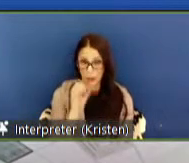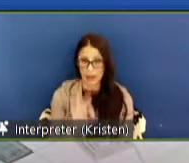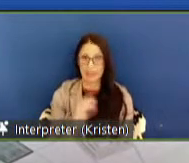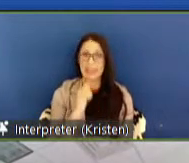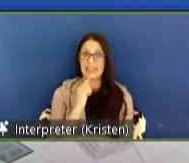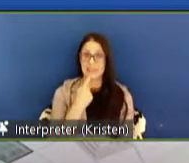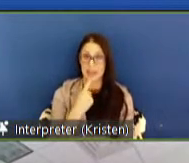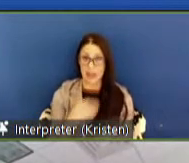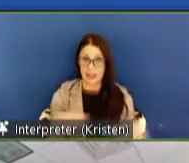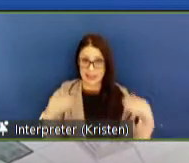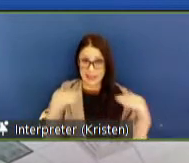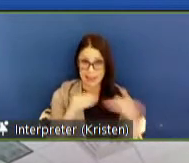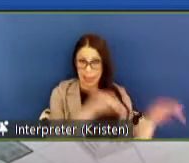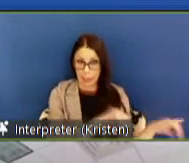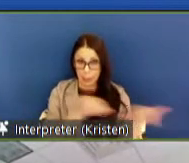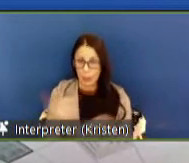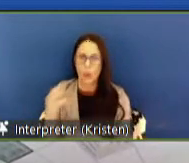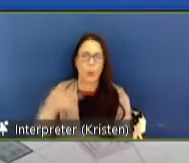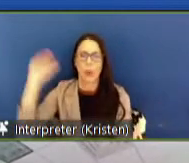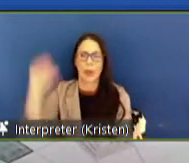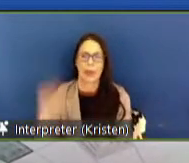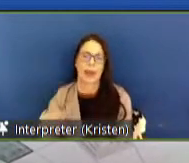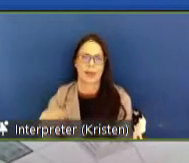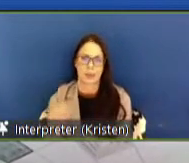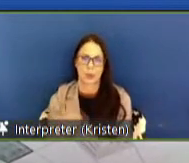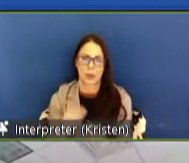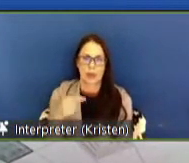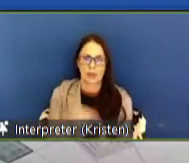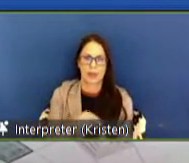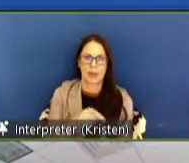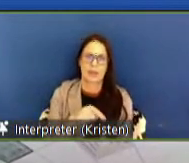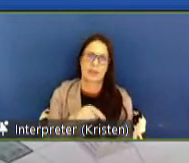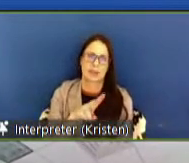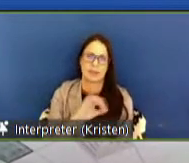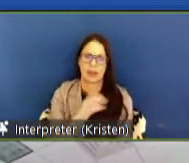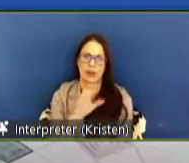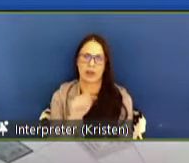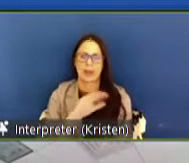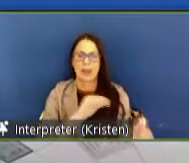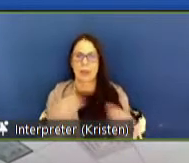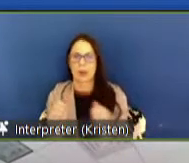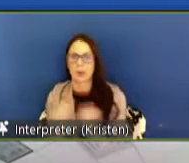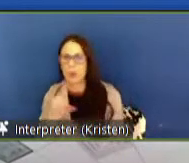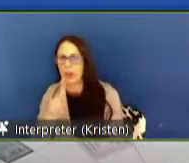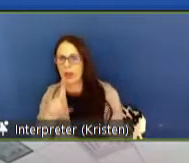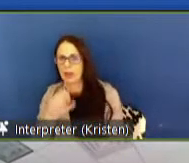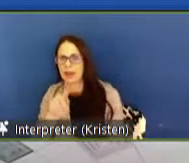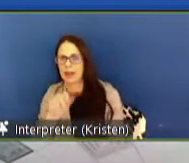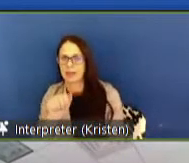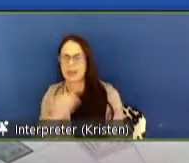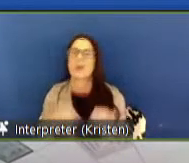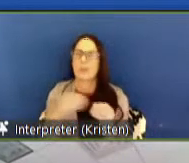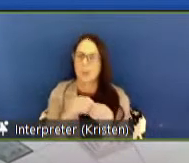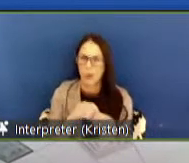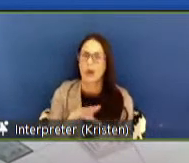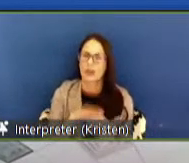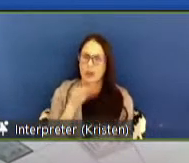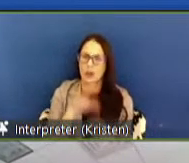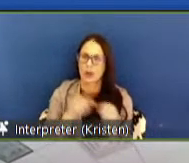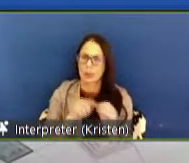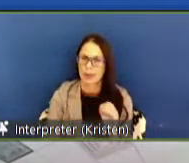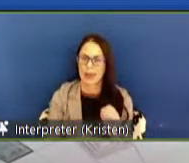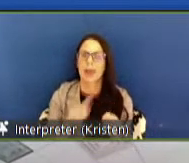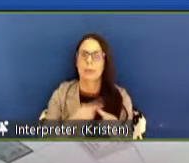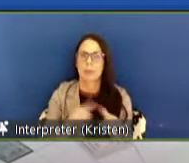less with this variant compared to Delta and previous variants. So still more to learn there, but so far it does look like there